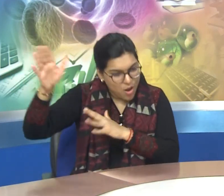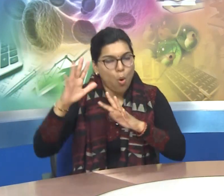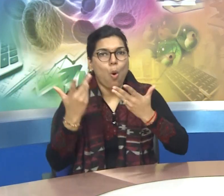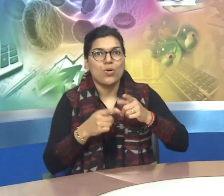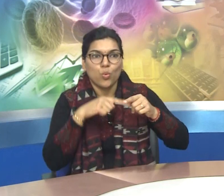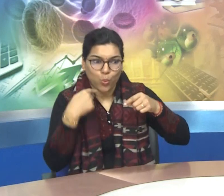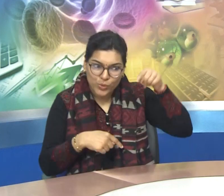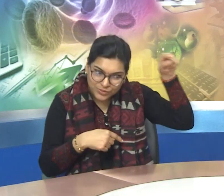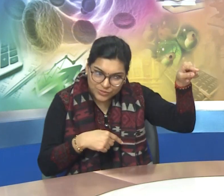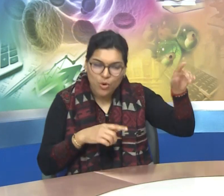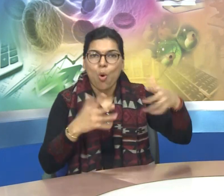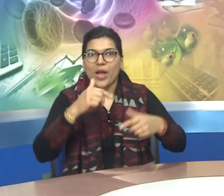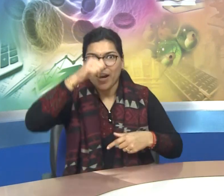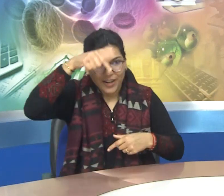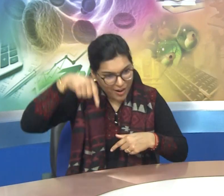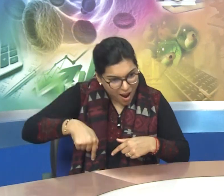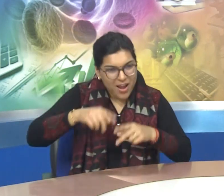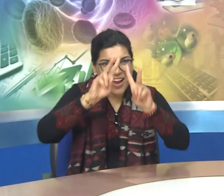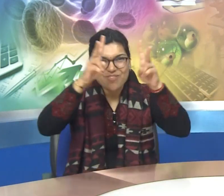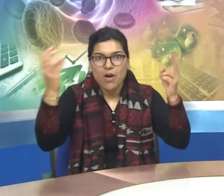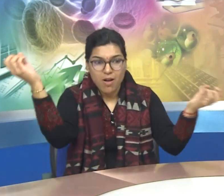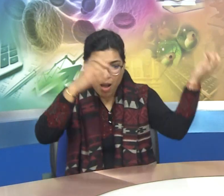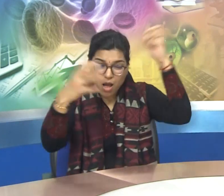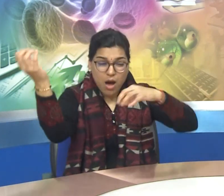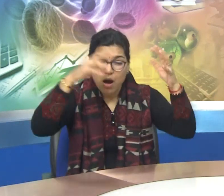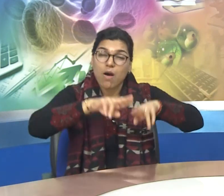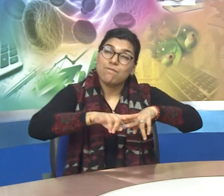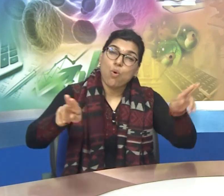be easily availed through that